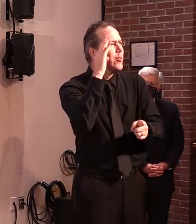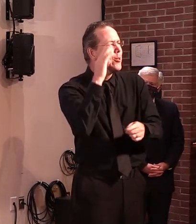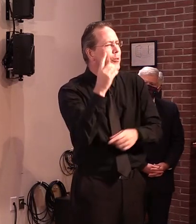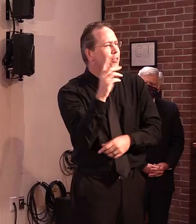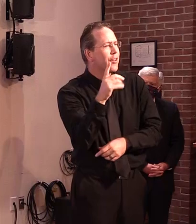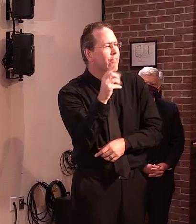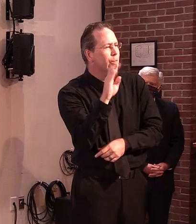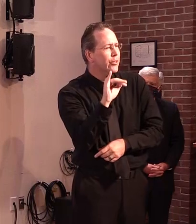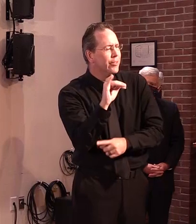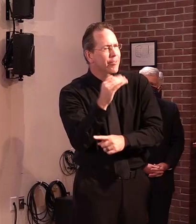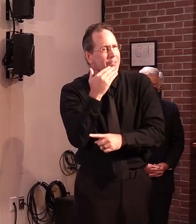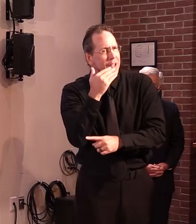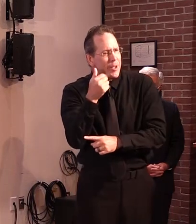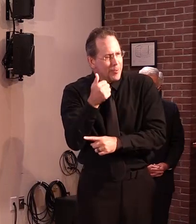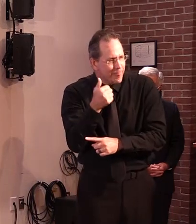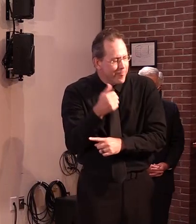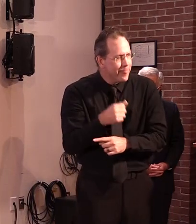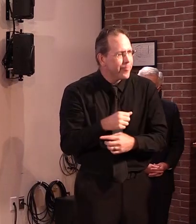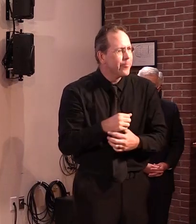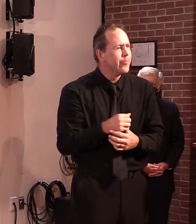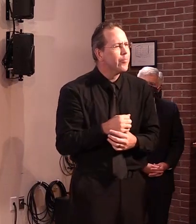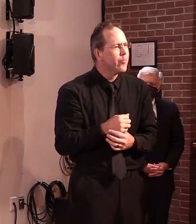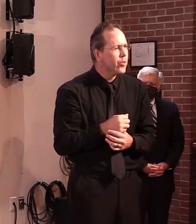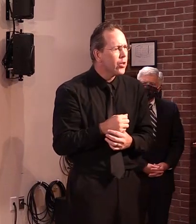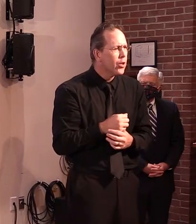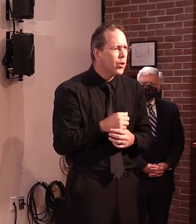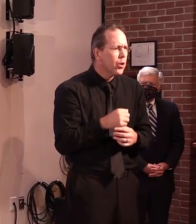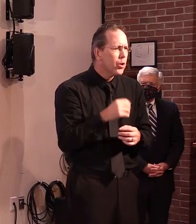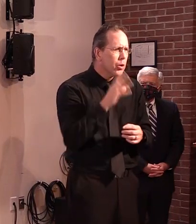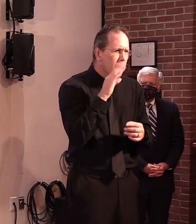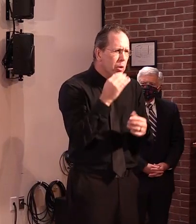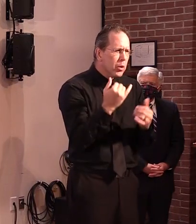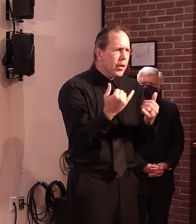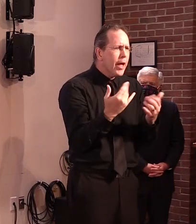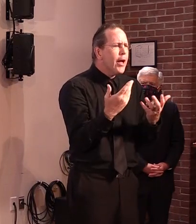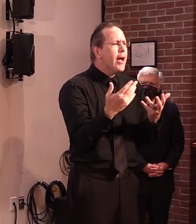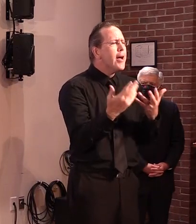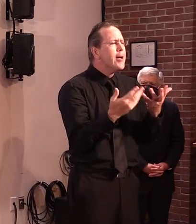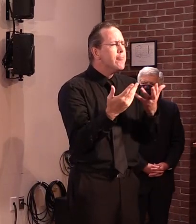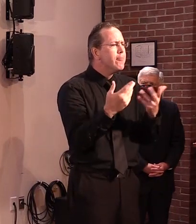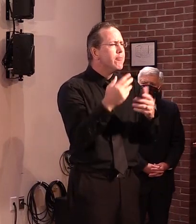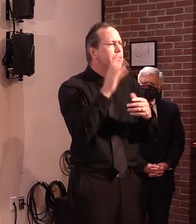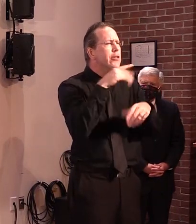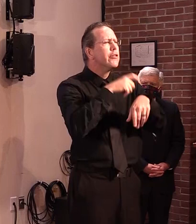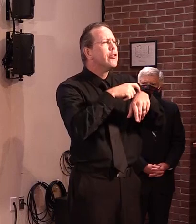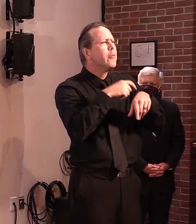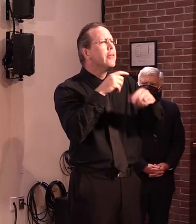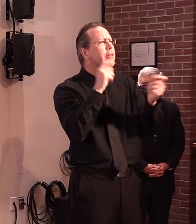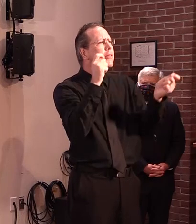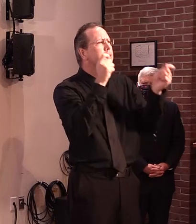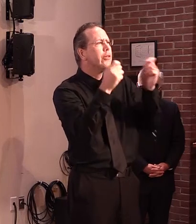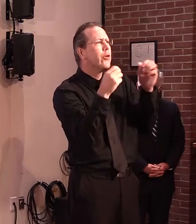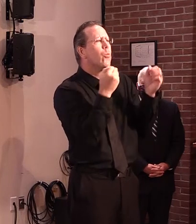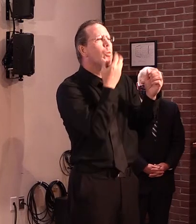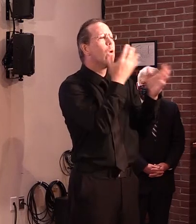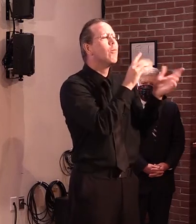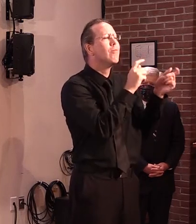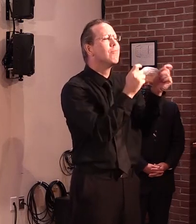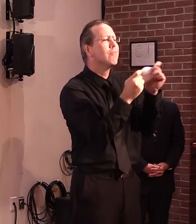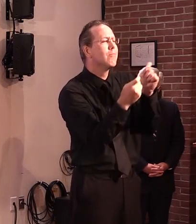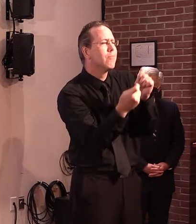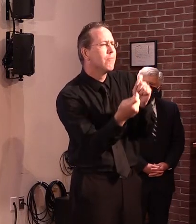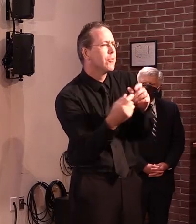the seasons changing and it being a popular time to travel to Vermont, how should the hospitality